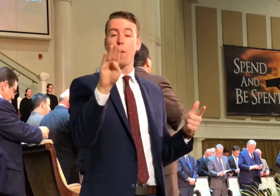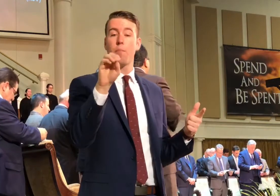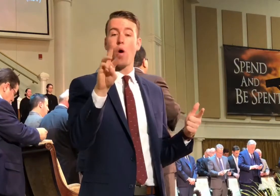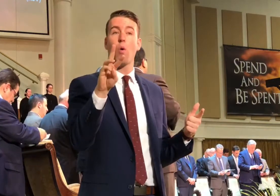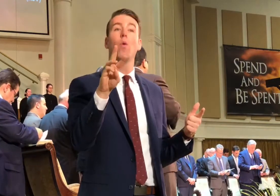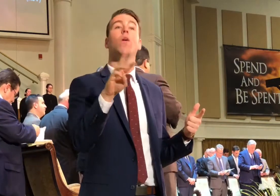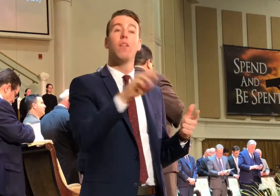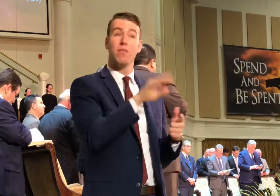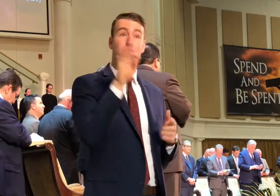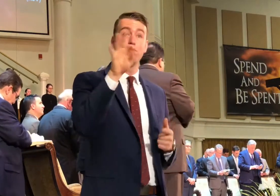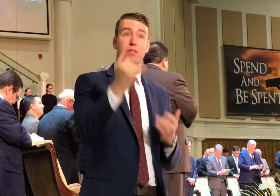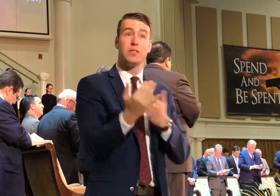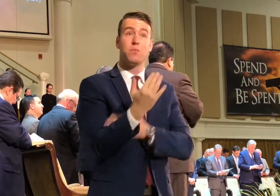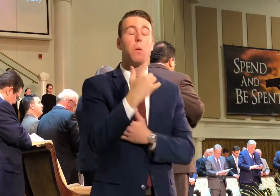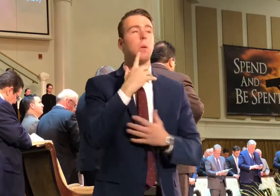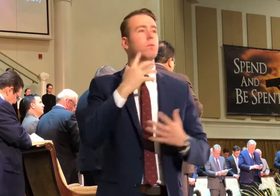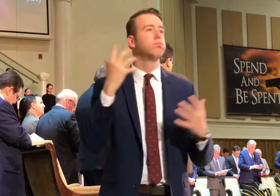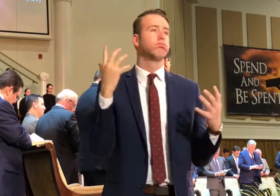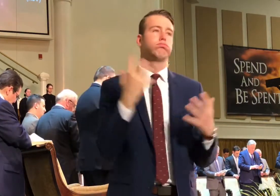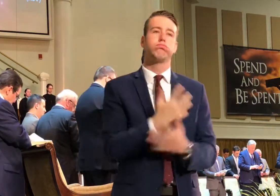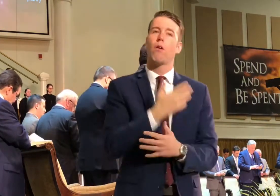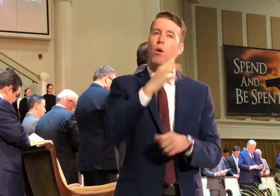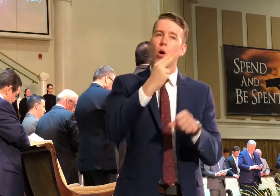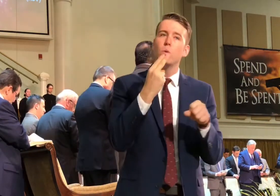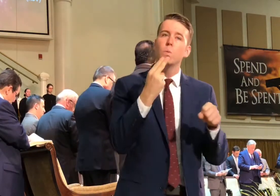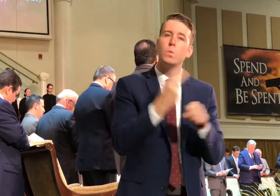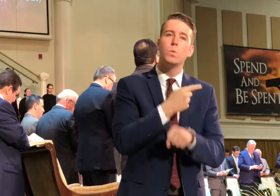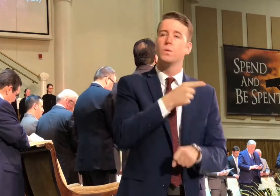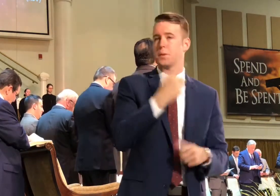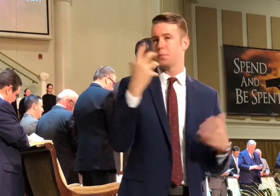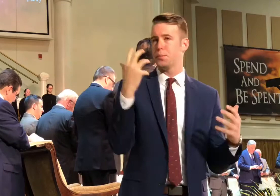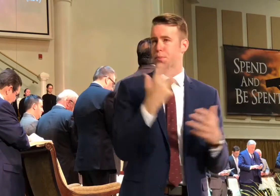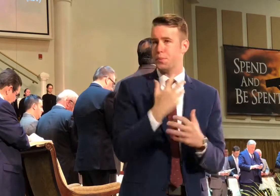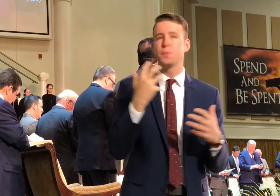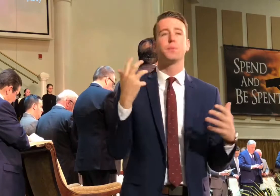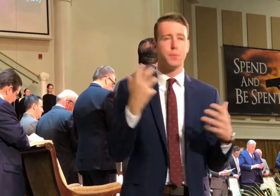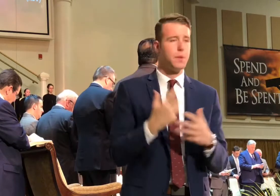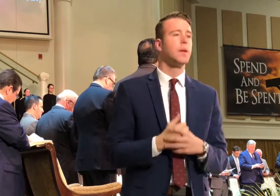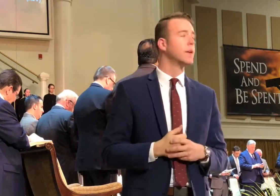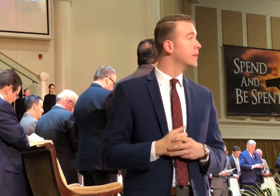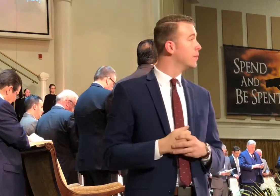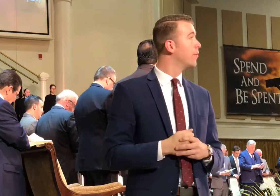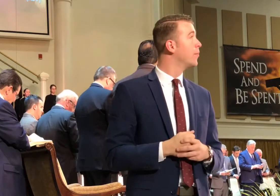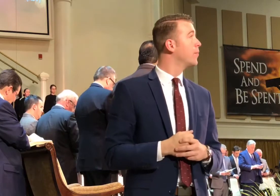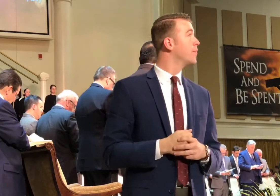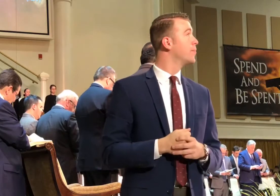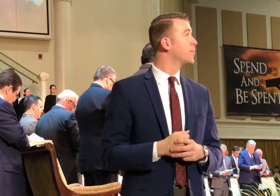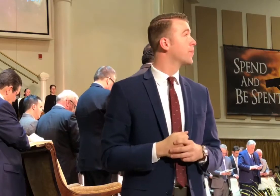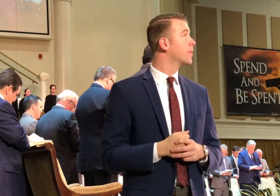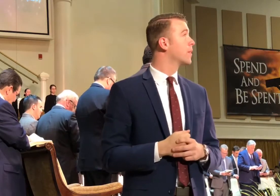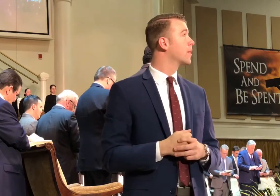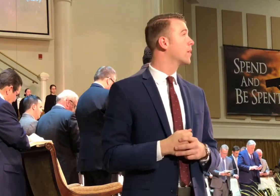morning. Amen. Amen. They were mightily used by the Holy Ghost.